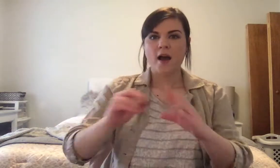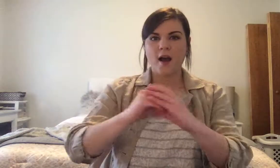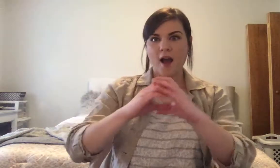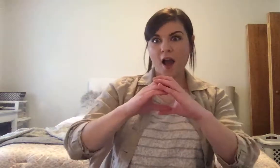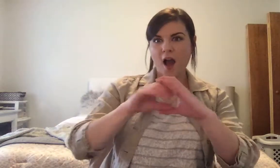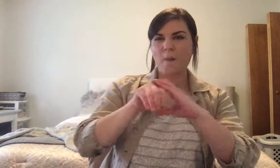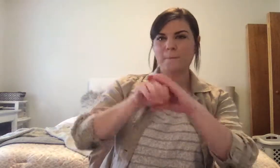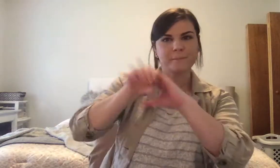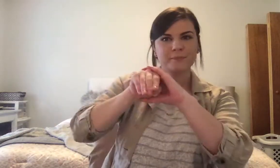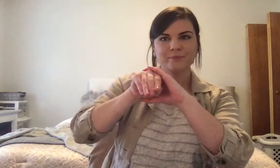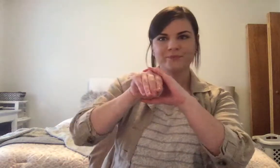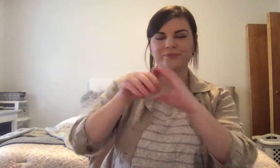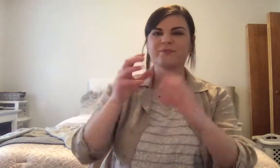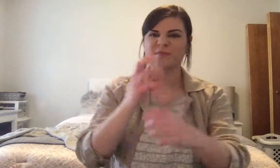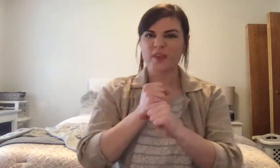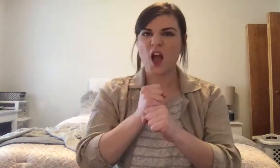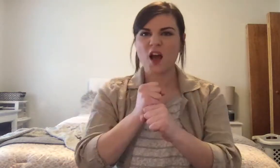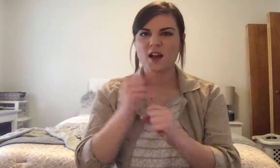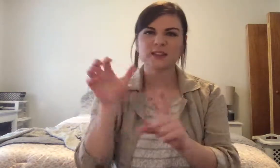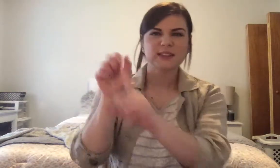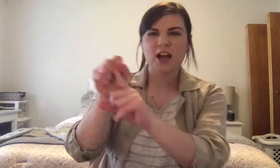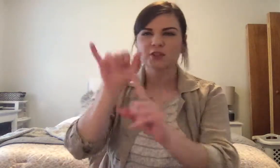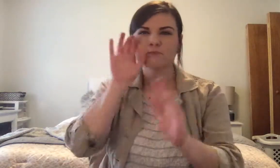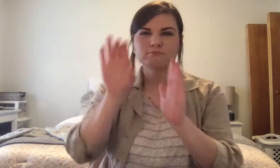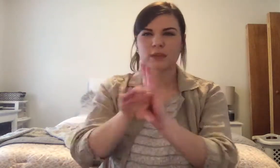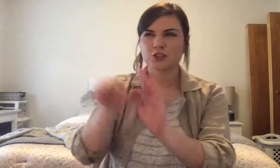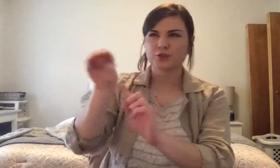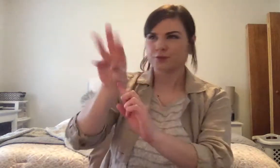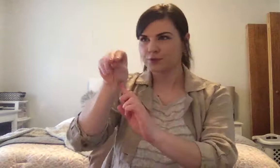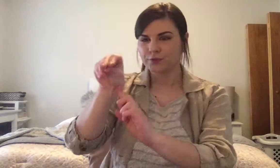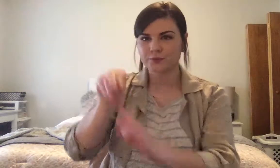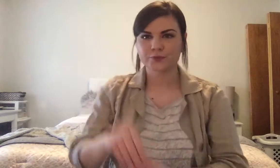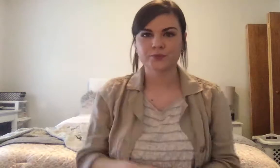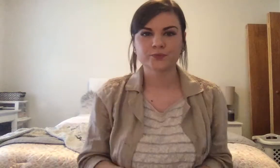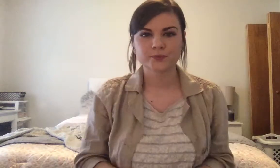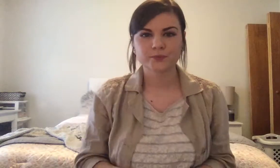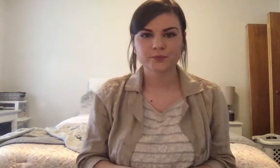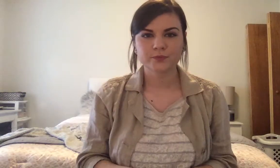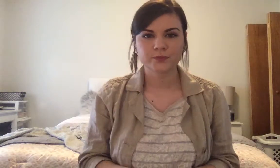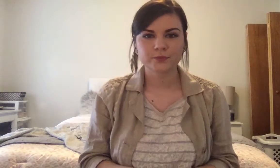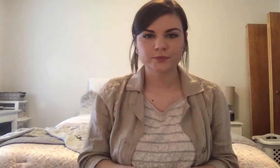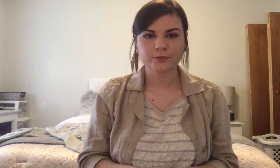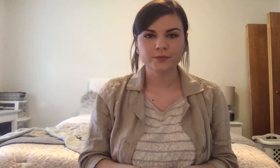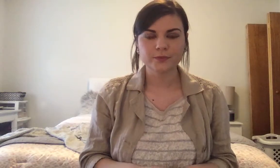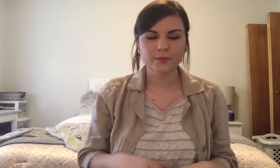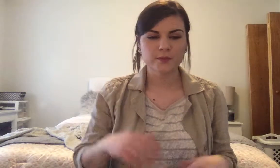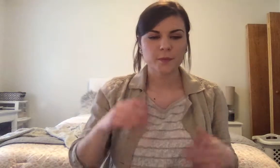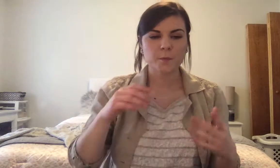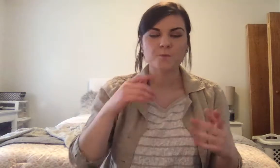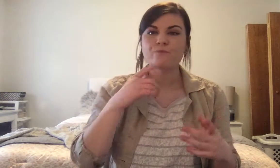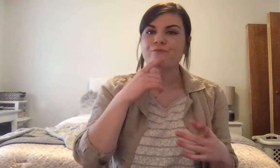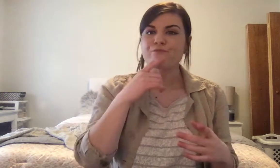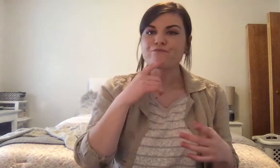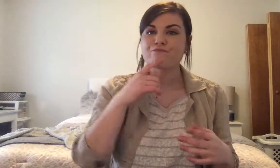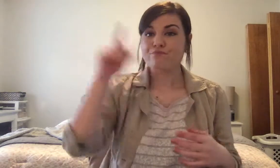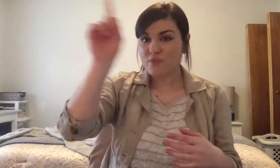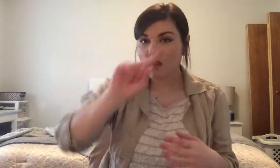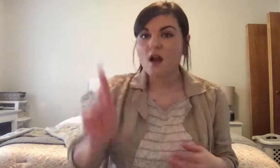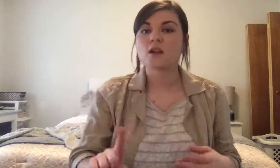would let go of the button, and it would close the shutter, and it would expose the lightning, all the streaks of the lightning, and it looked